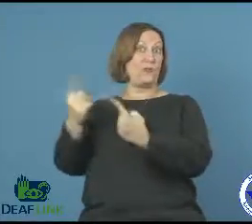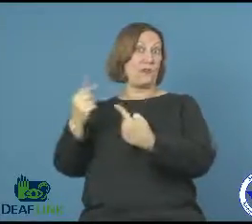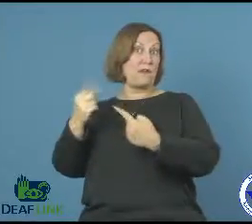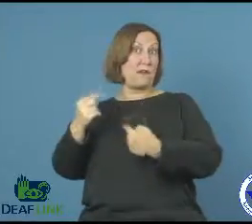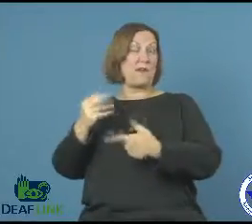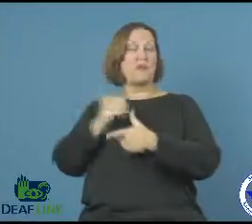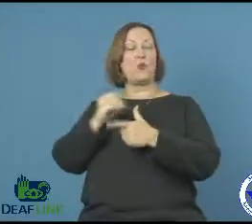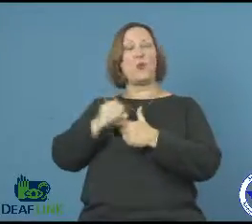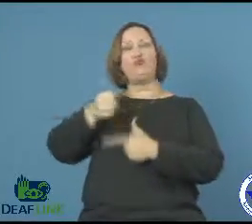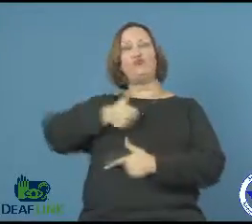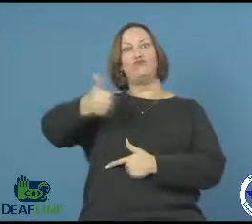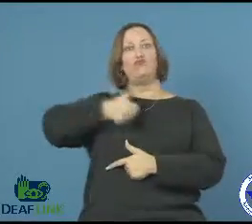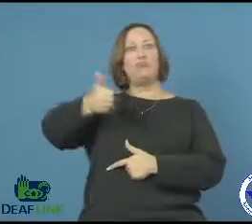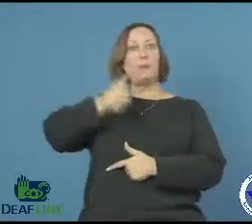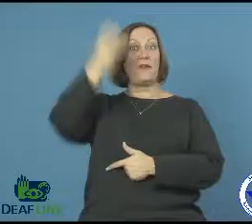care, transportation,